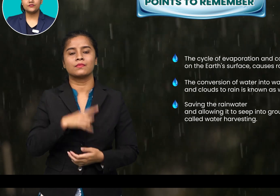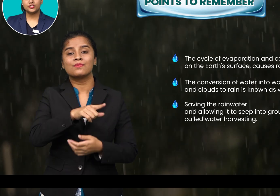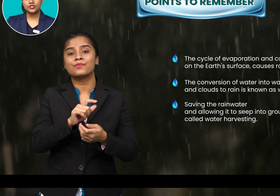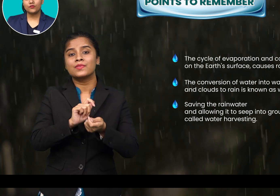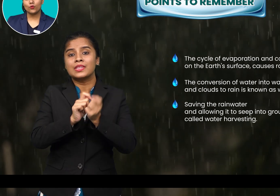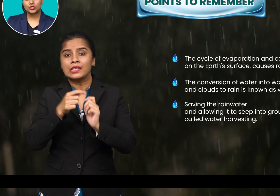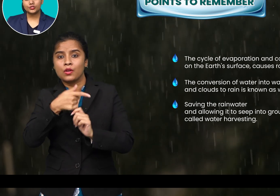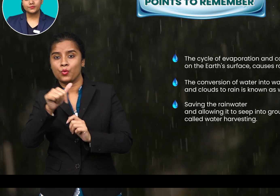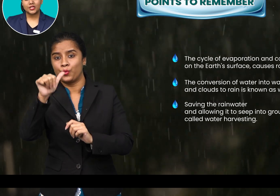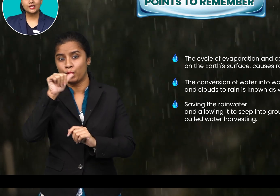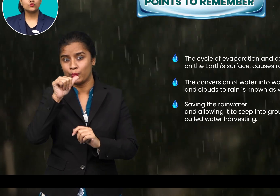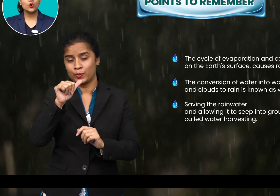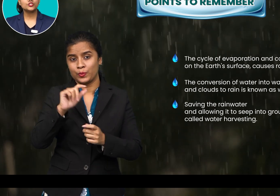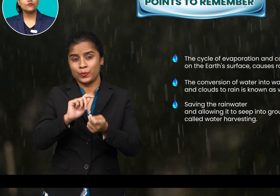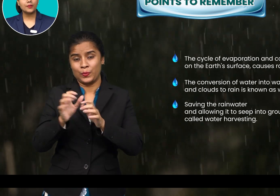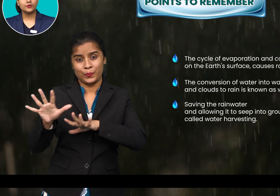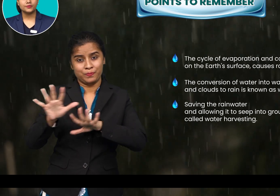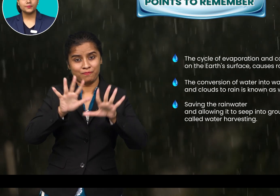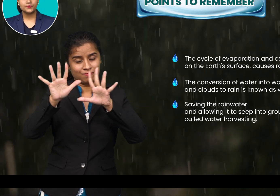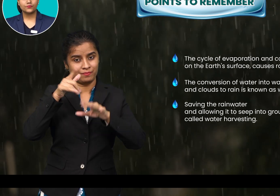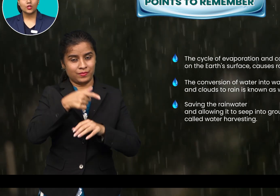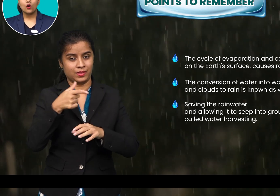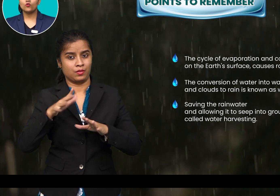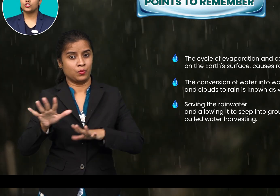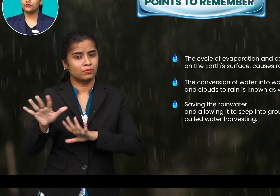The conversion of water into water vapor